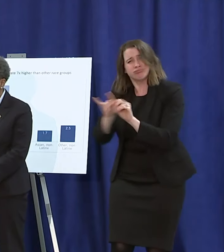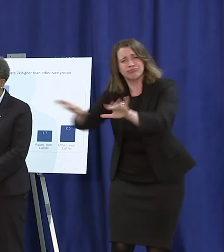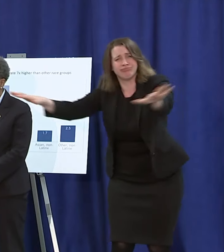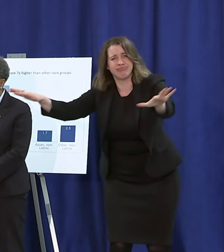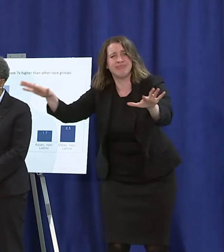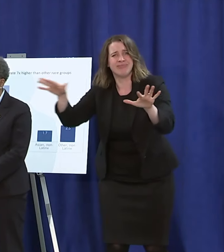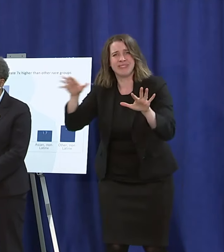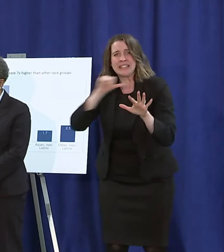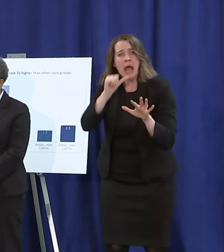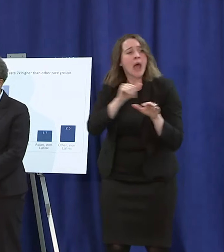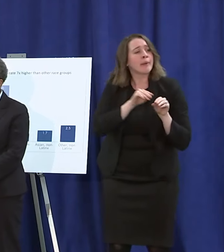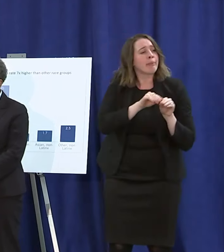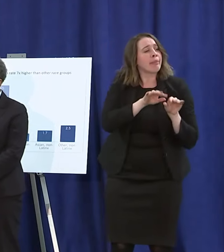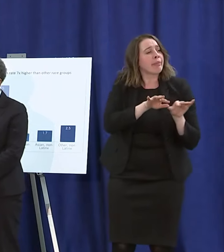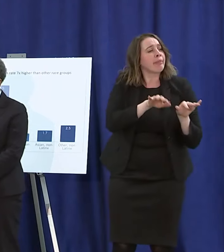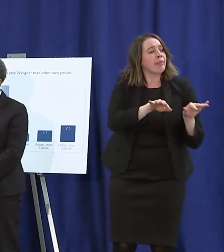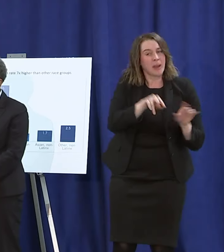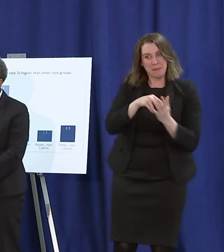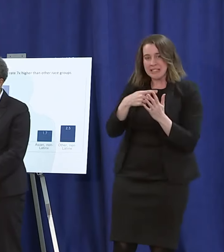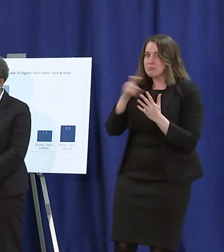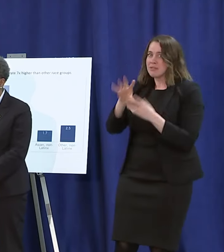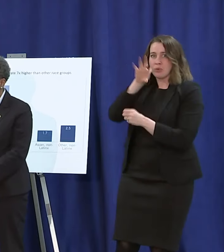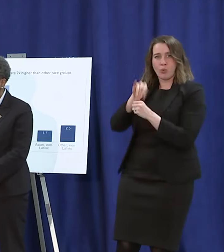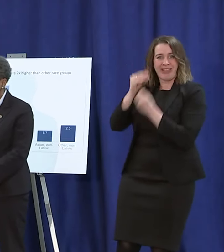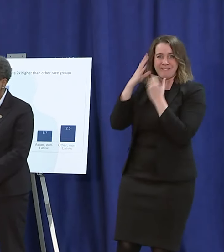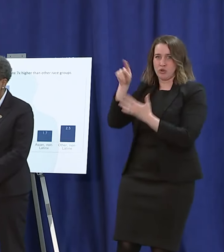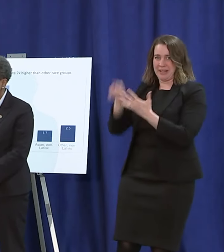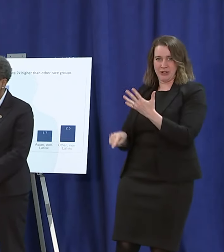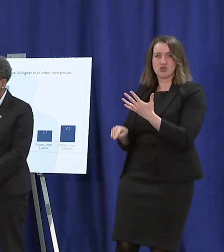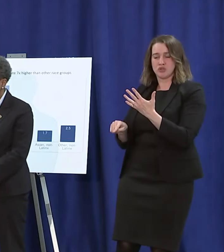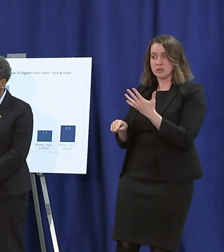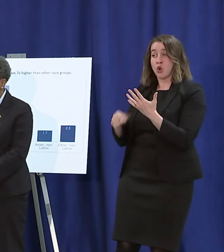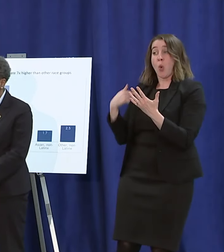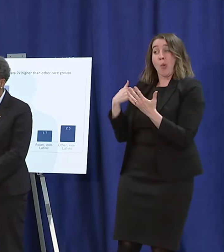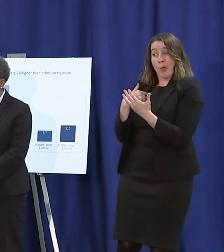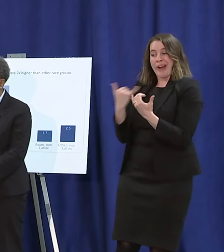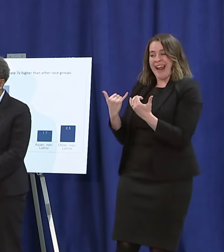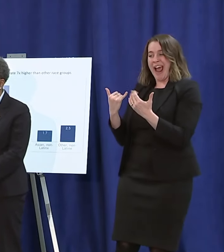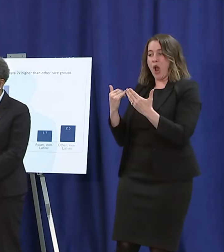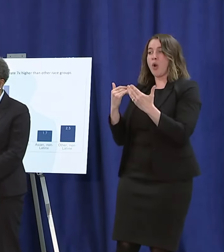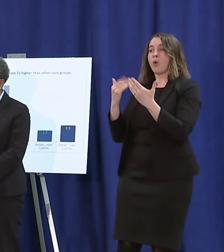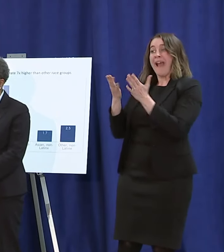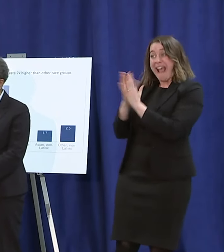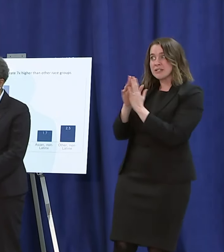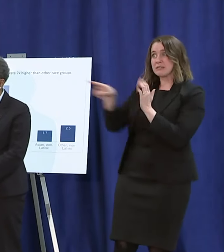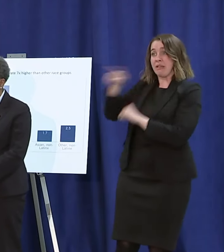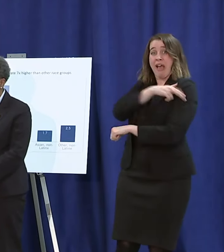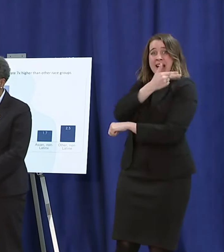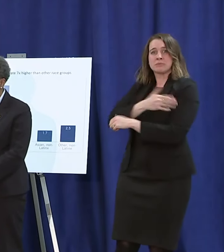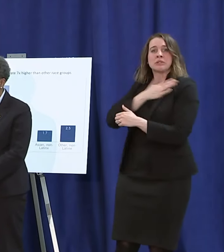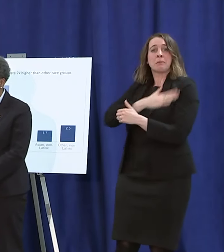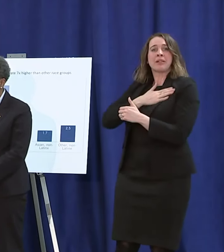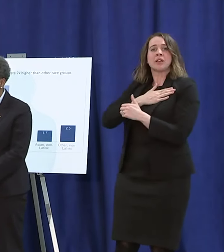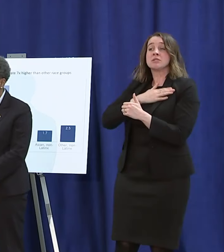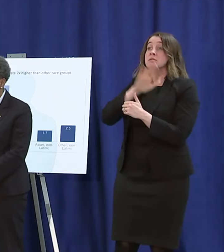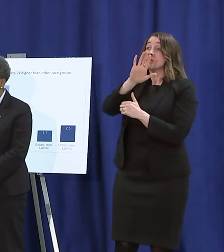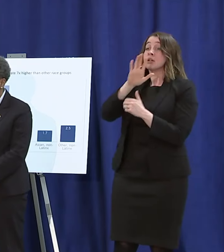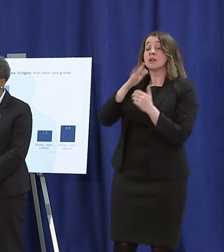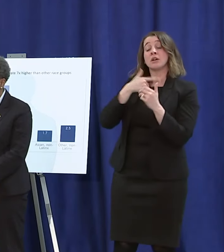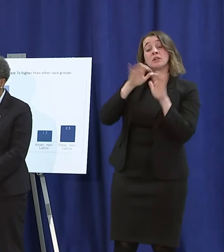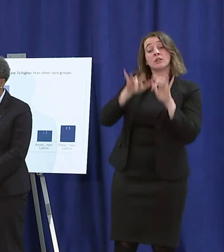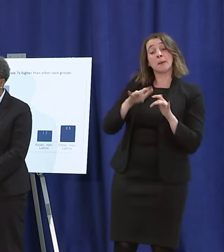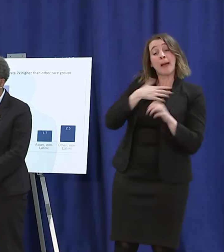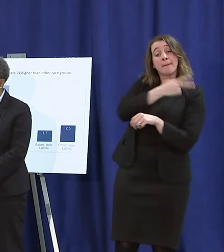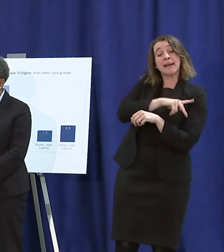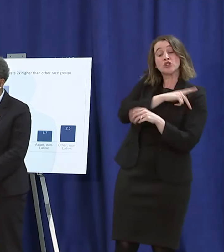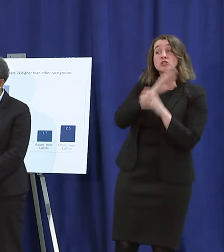put into order both a requirement for some more data sharing among hospitals so that the public health department will